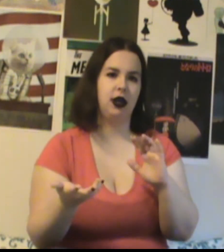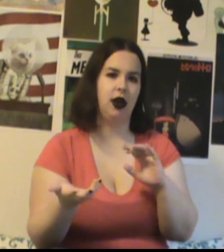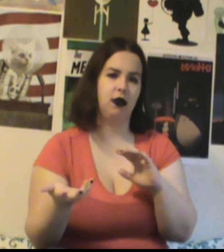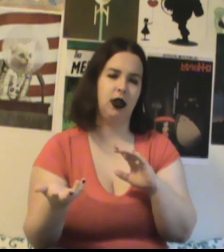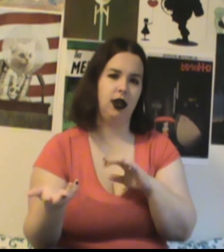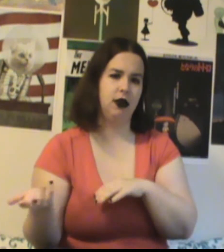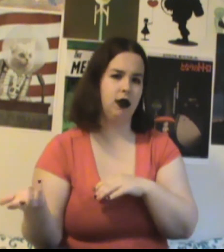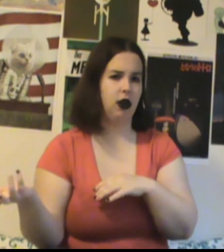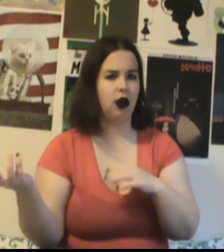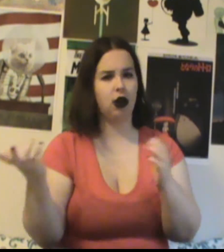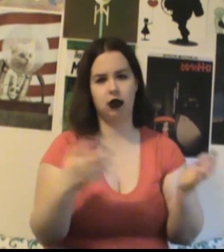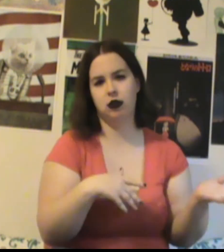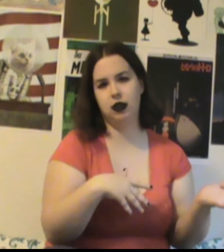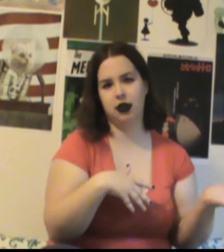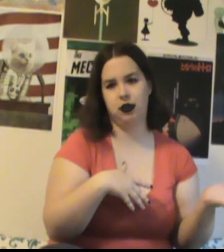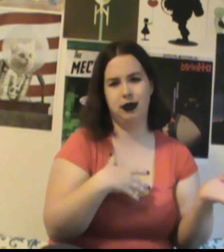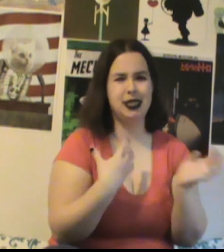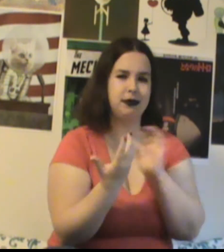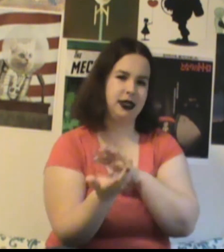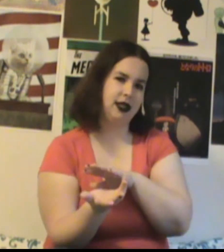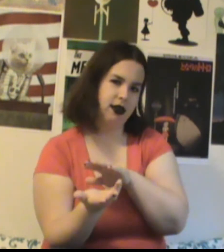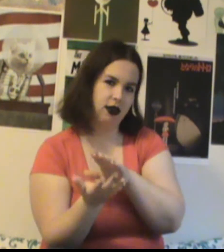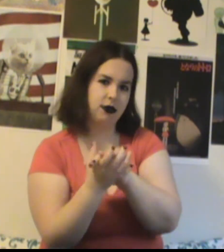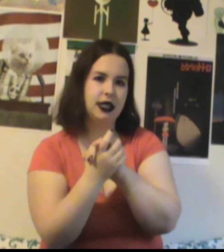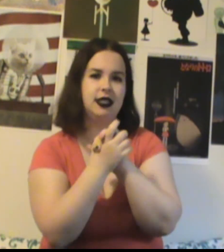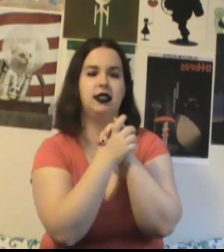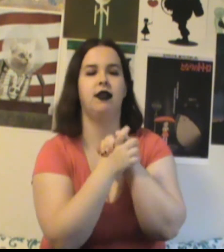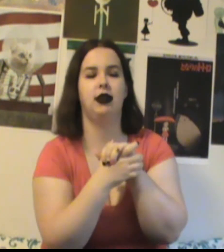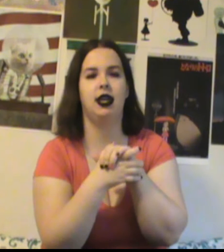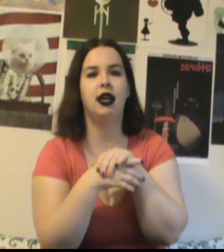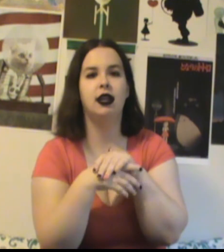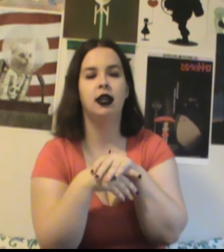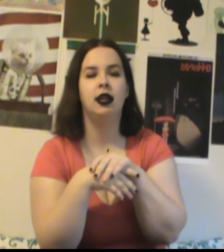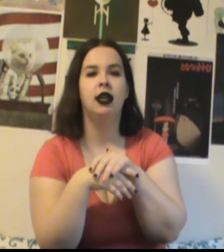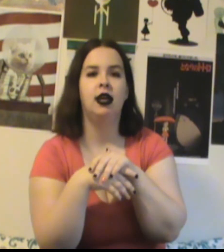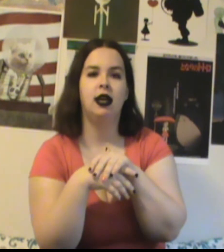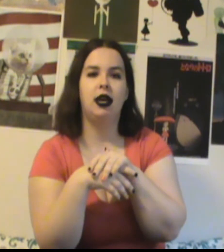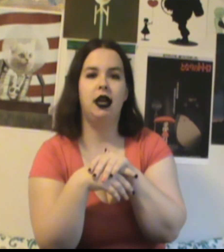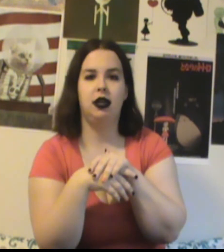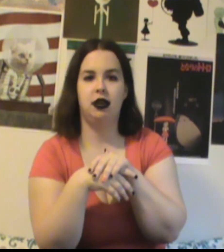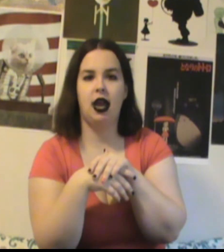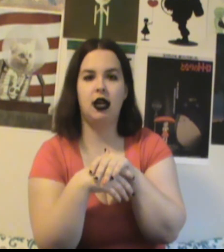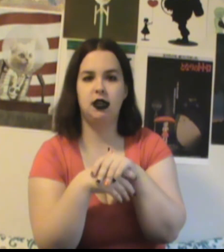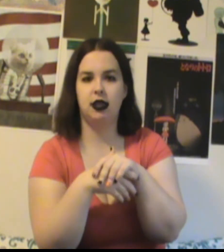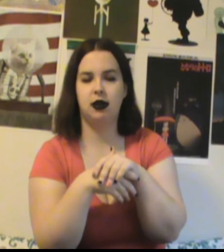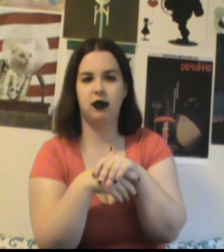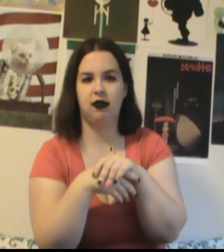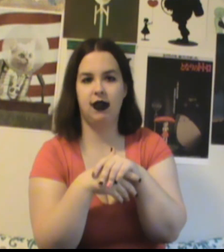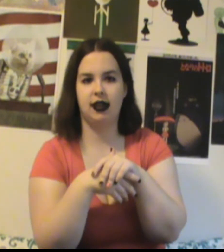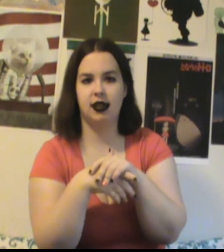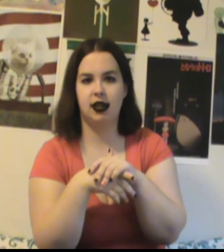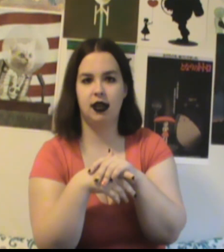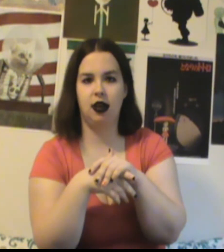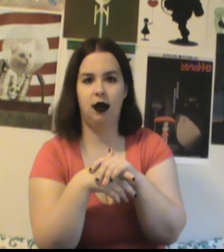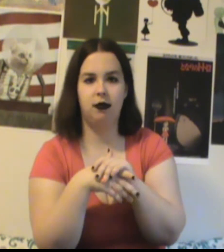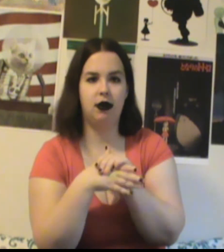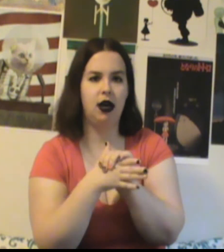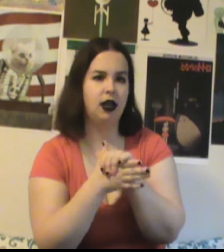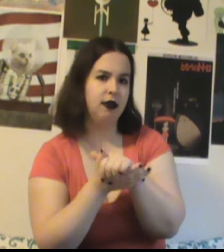how they are no longer twins but still are twins and stuff like that. And Cal dealing with the fact that Olive is